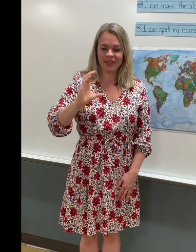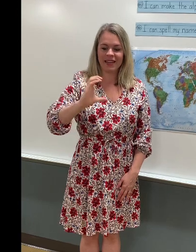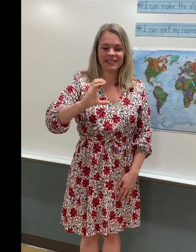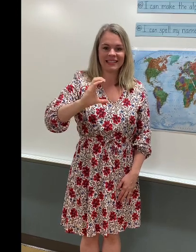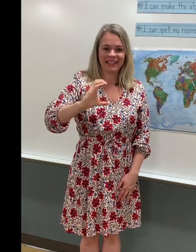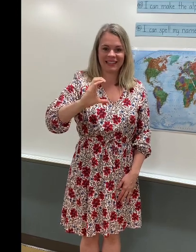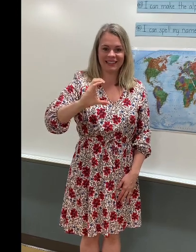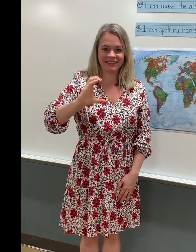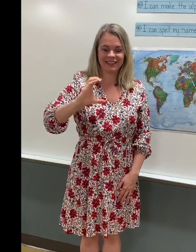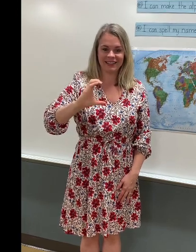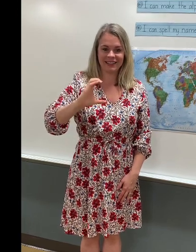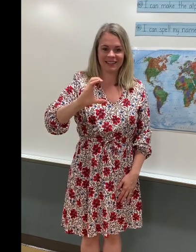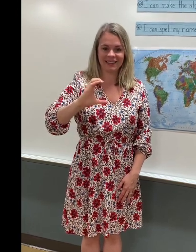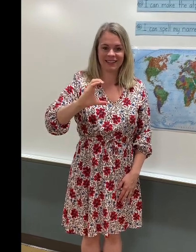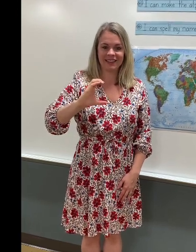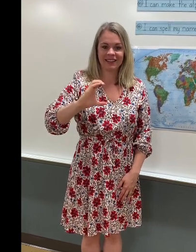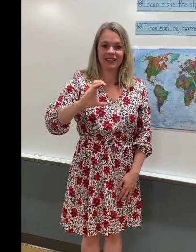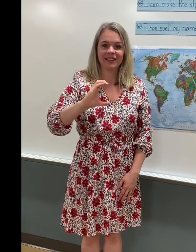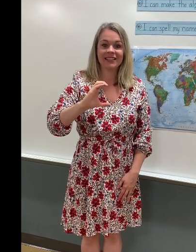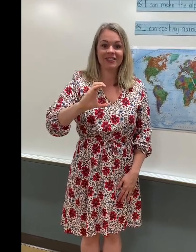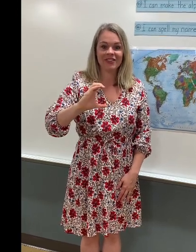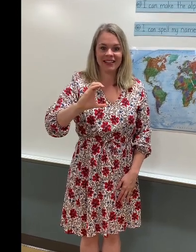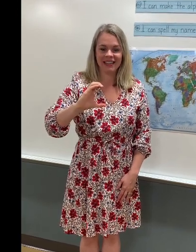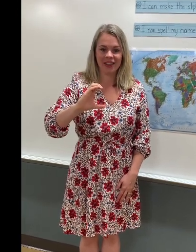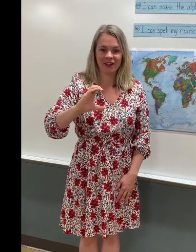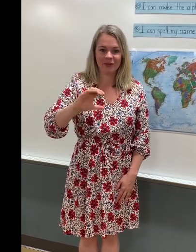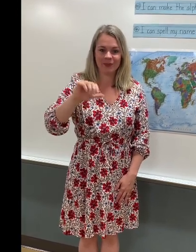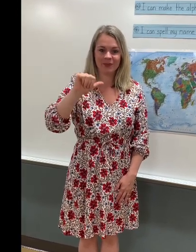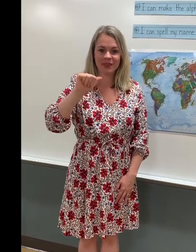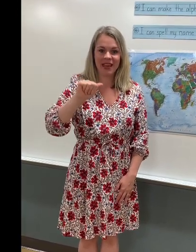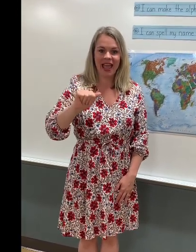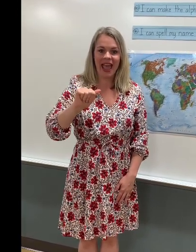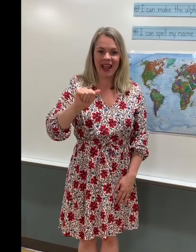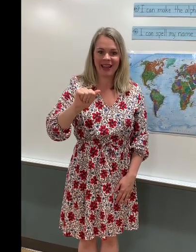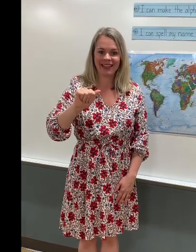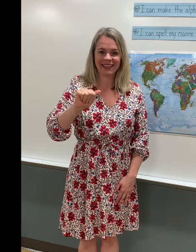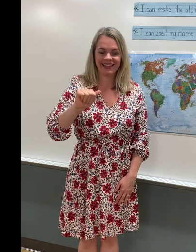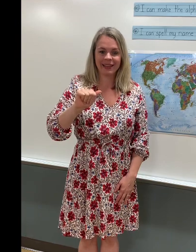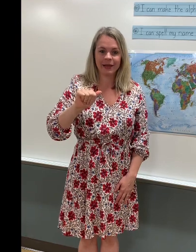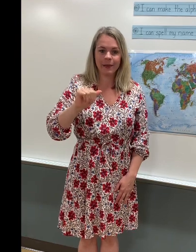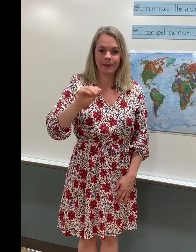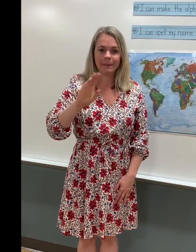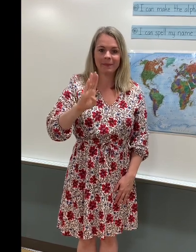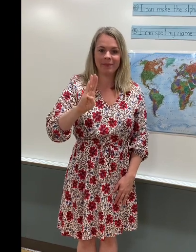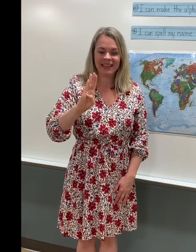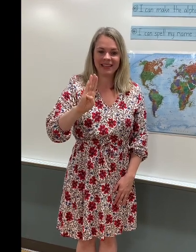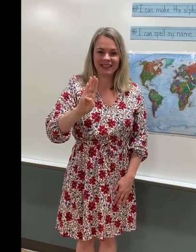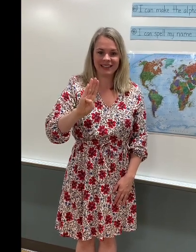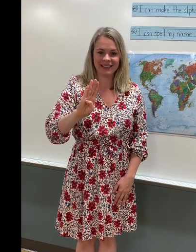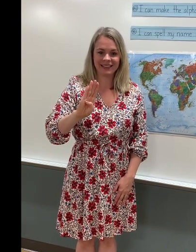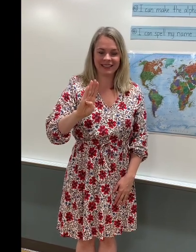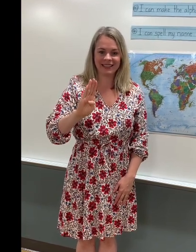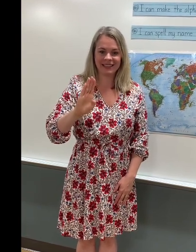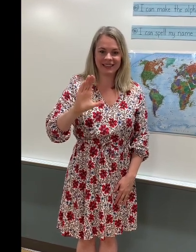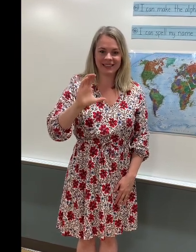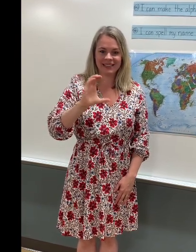And C. Let's do that together. A, B,